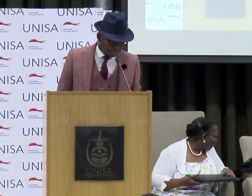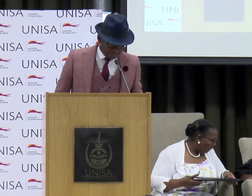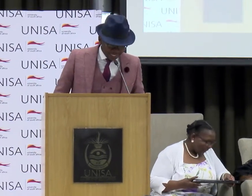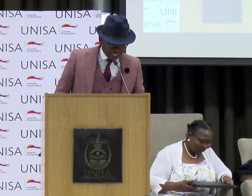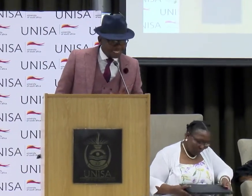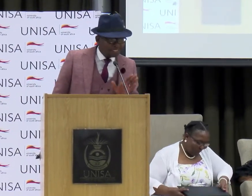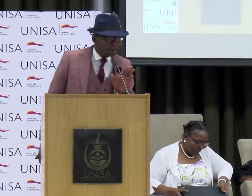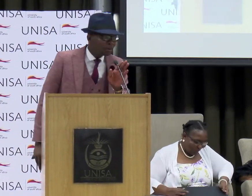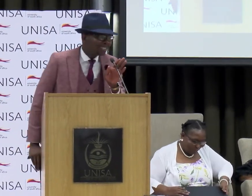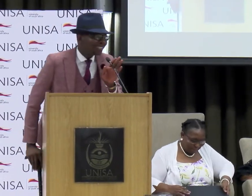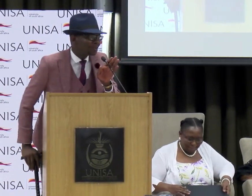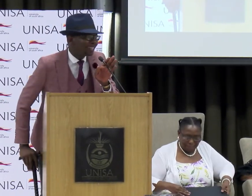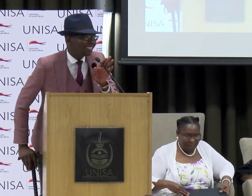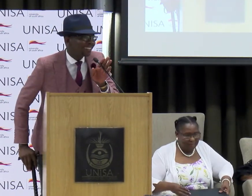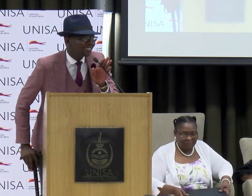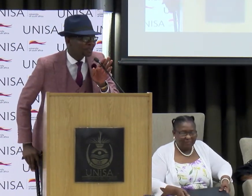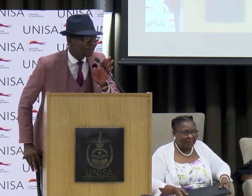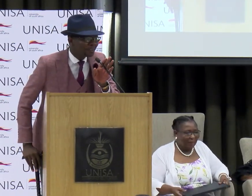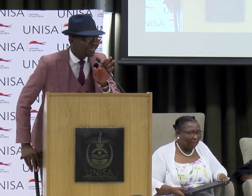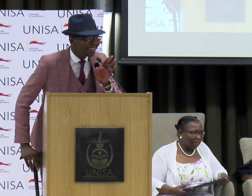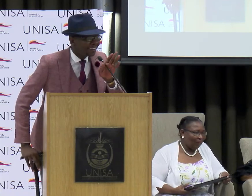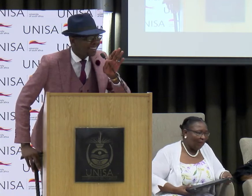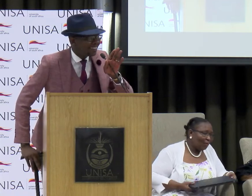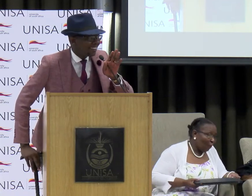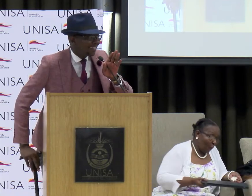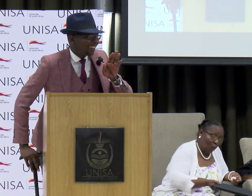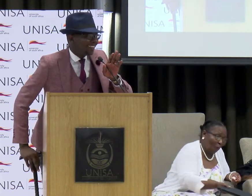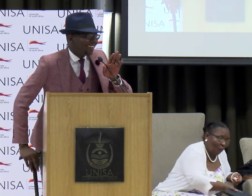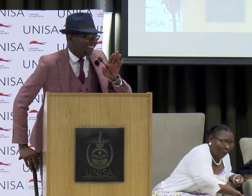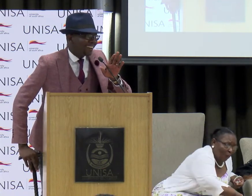Role program director no logo itaola nyana so.